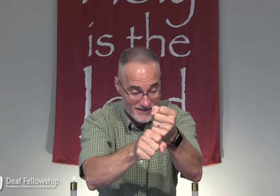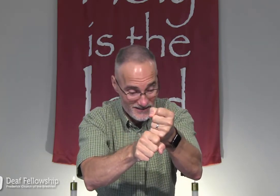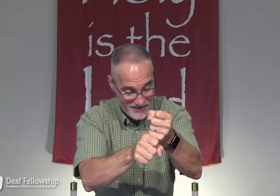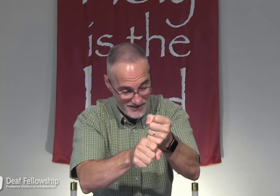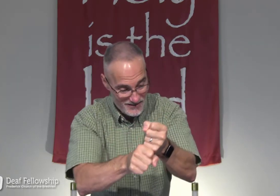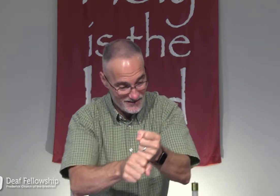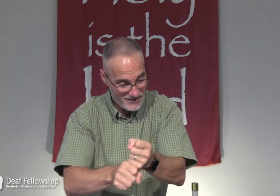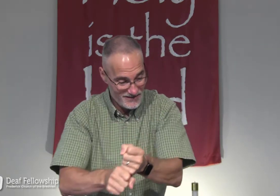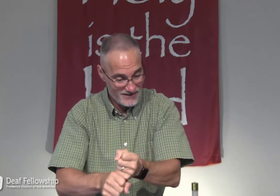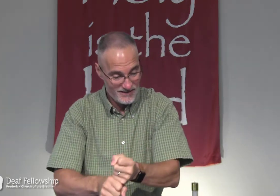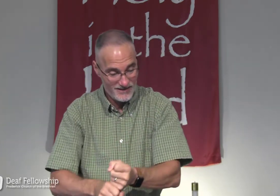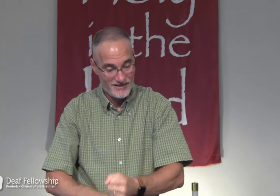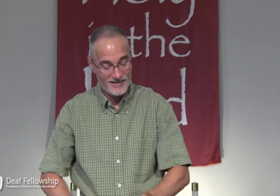on.